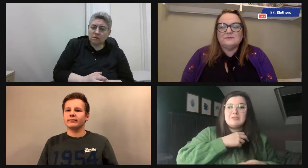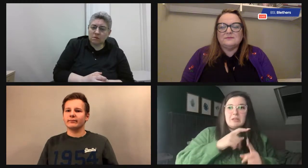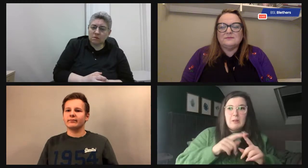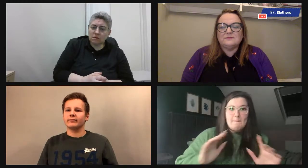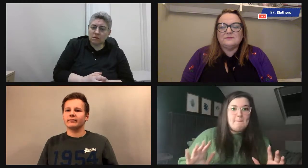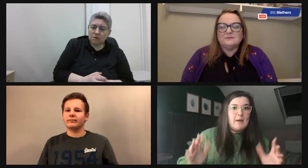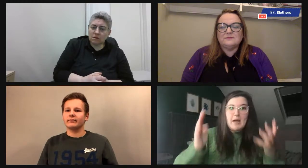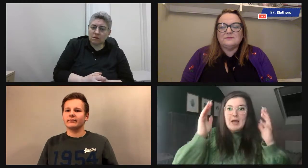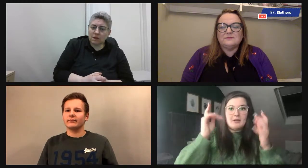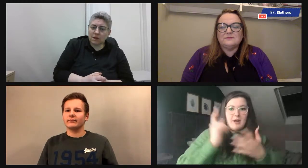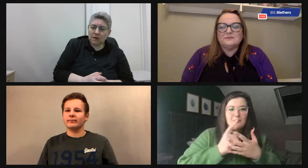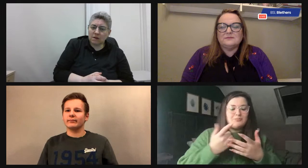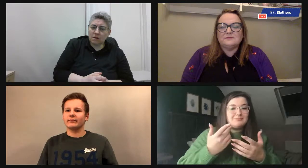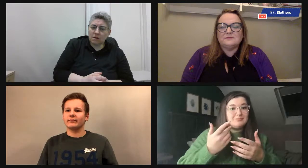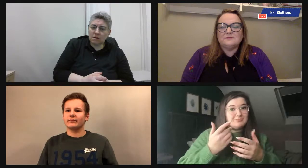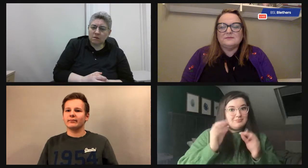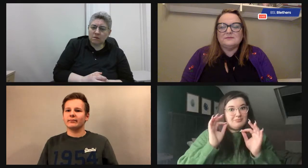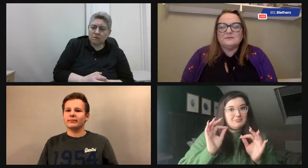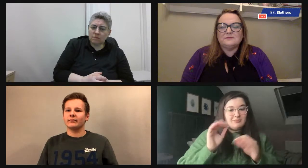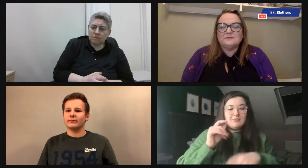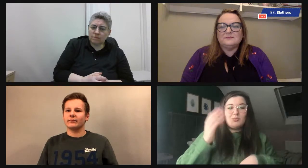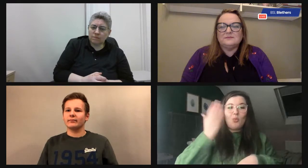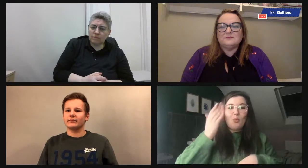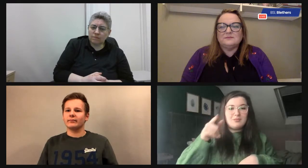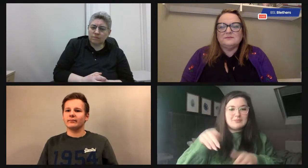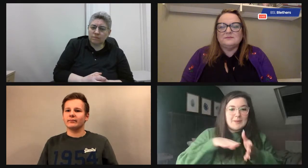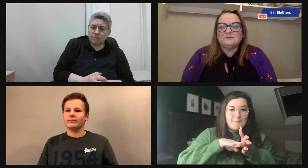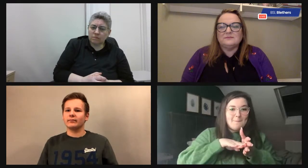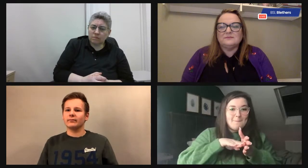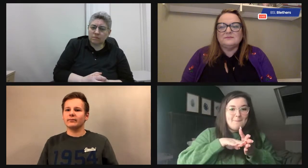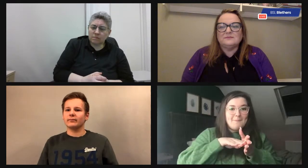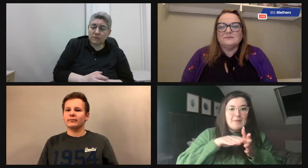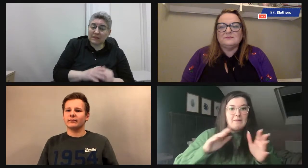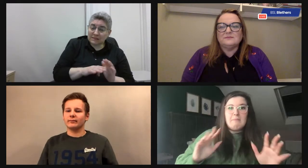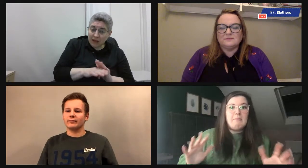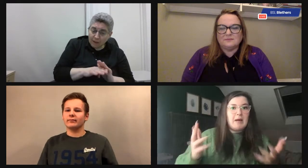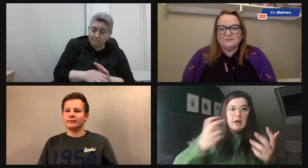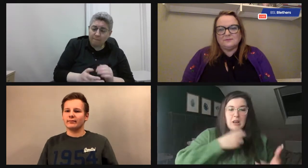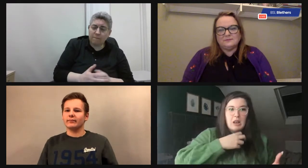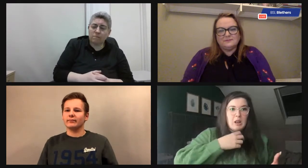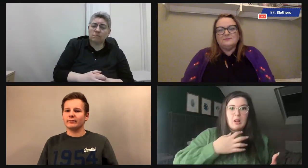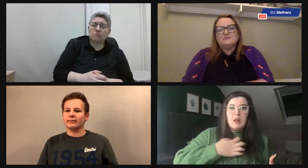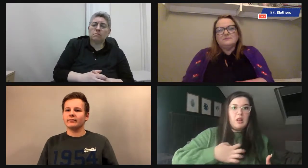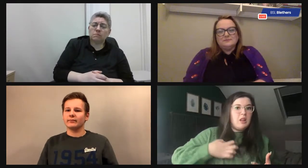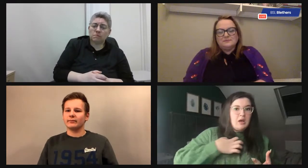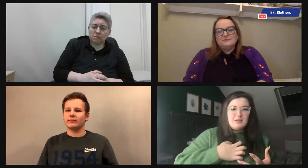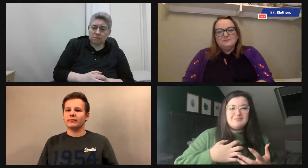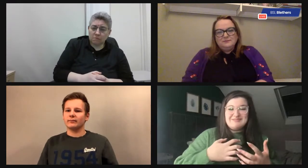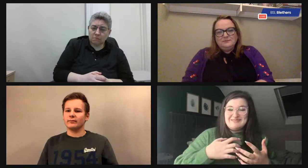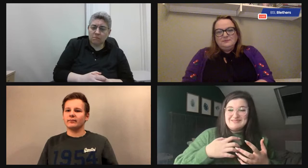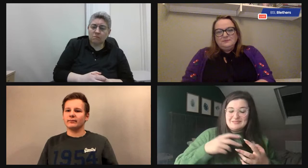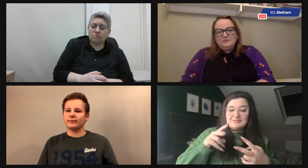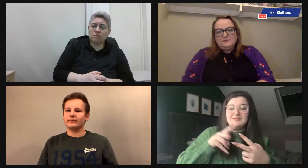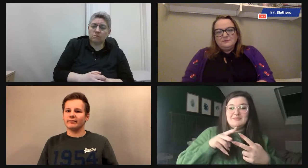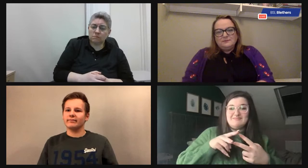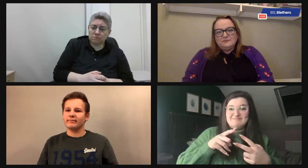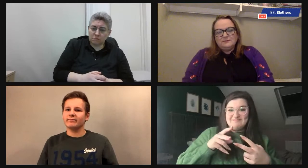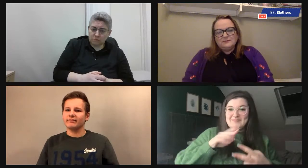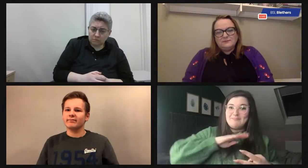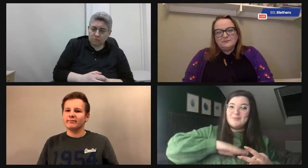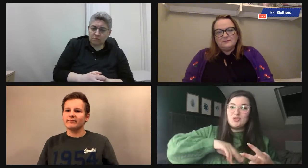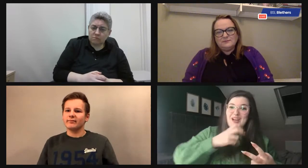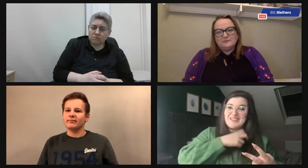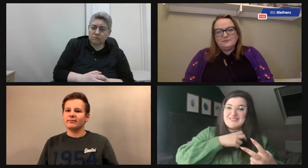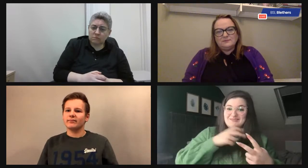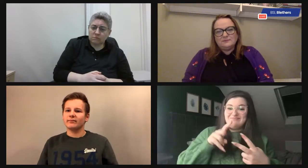becoming quiet and isolated, and the other one was uh, anxiety and panic and anxiety and this